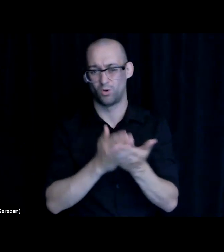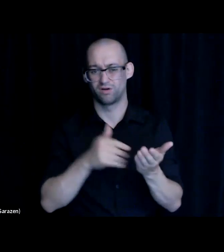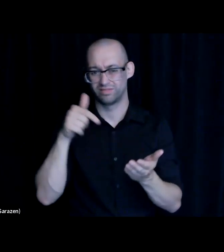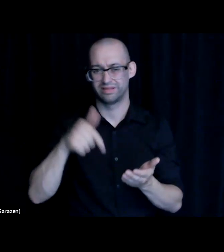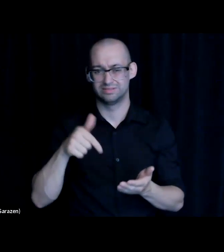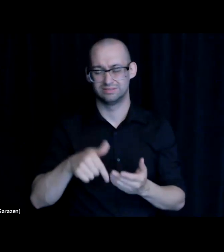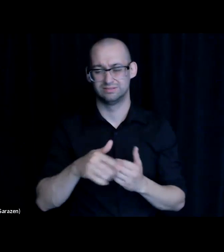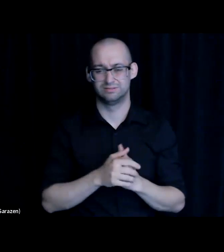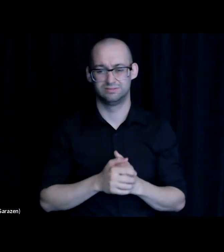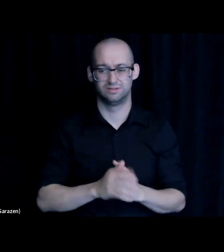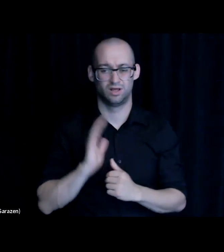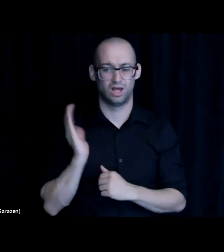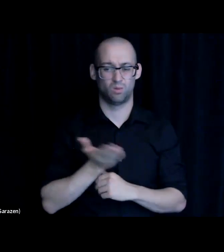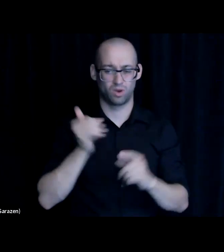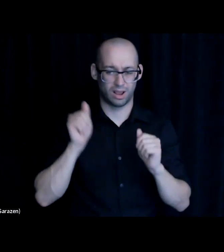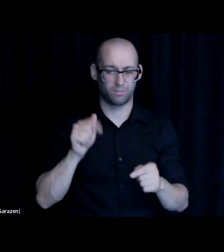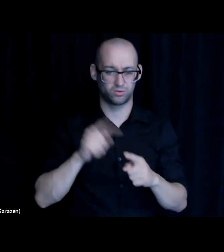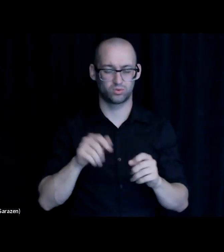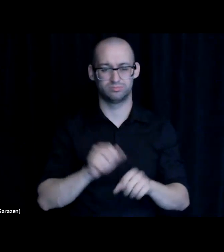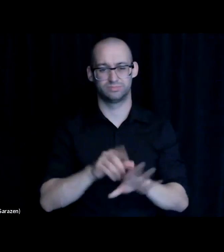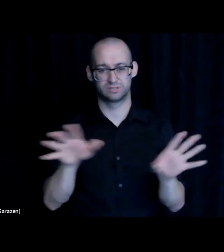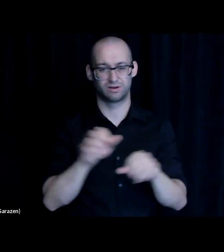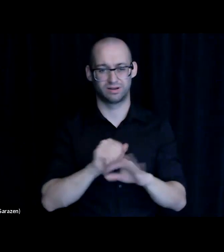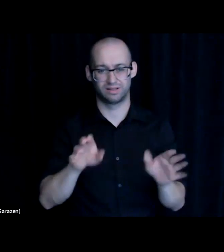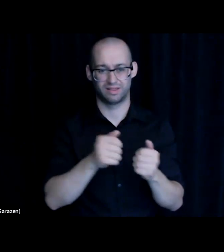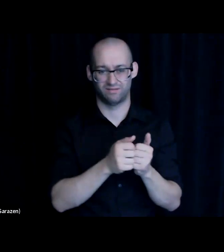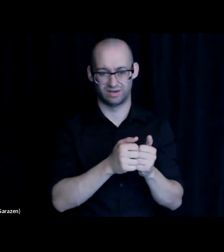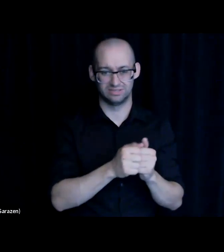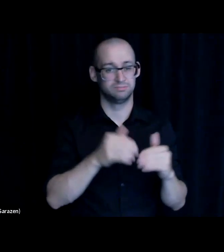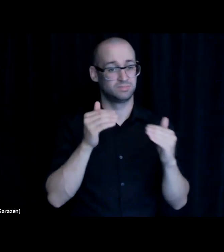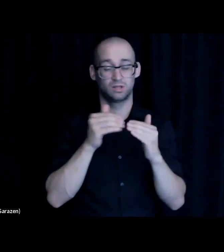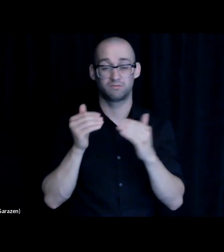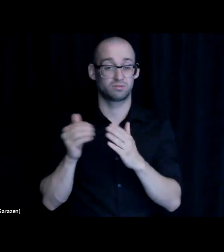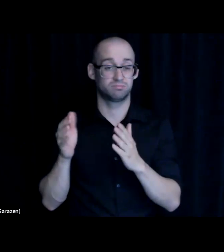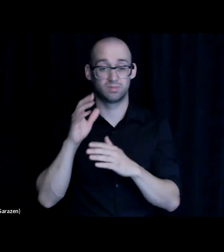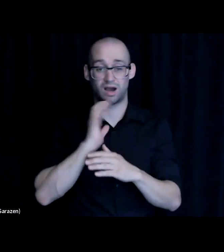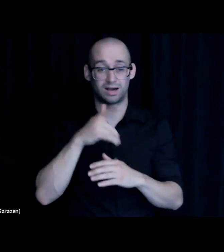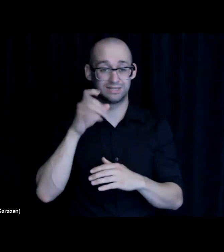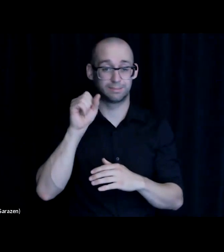We were able to deploy the devices that we needed and even hotspots, but what we found